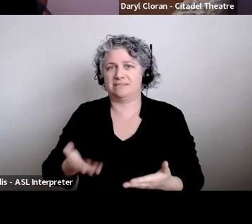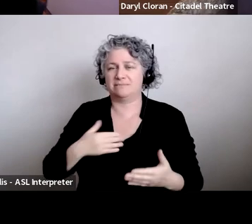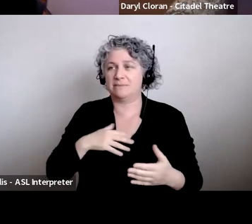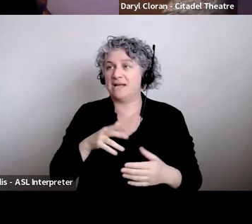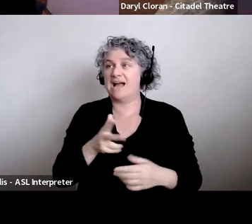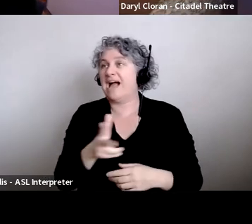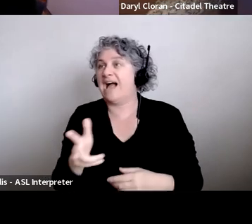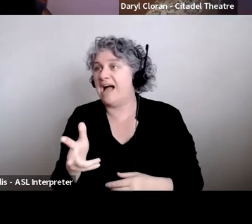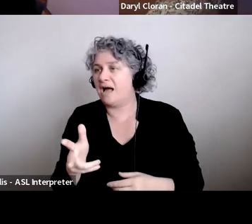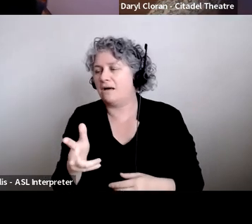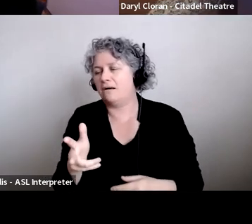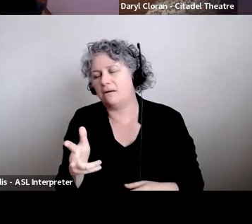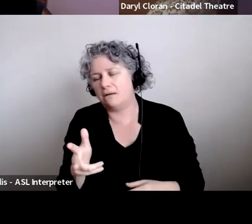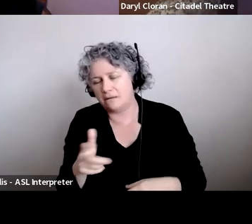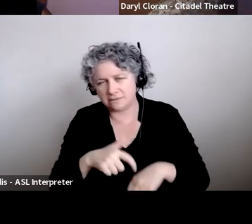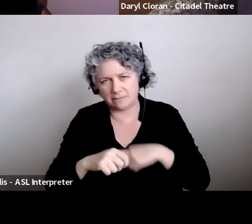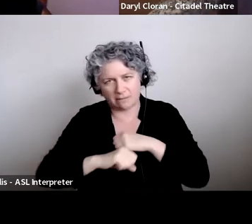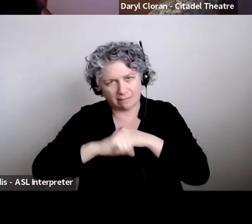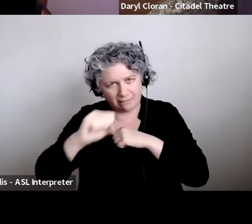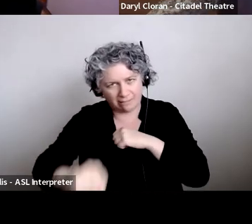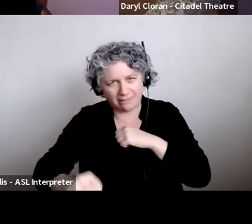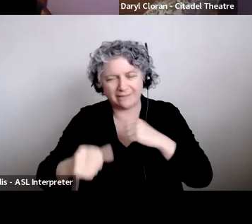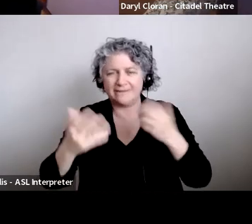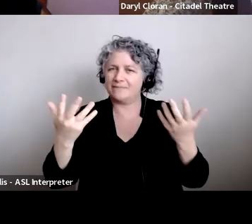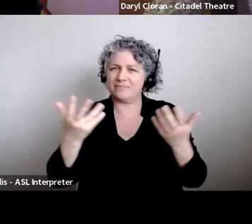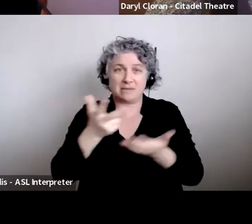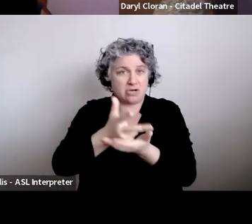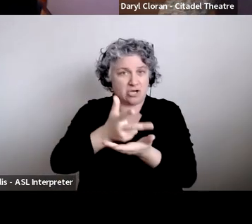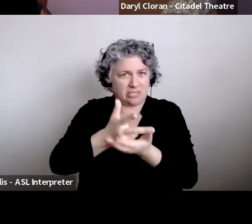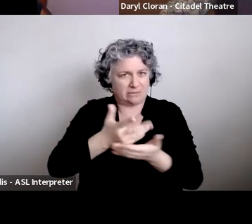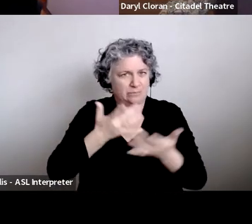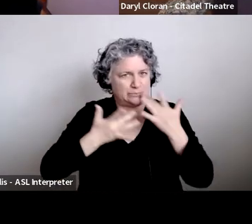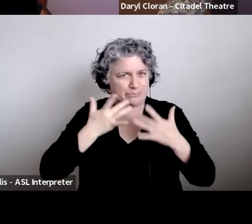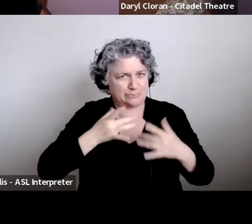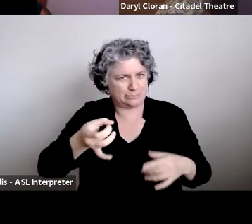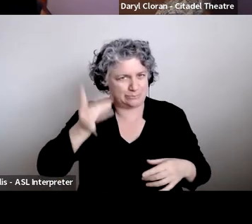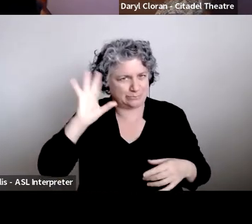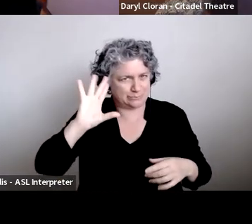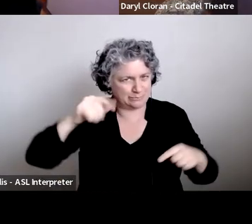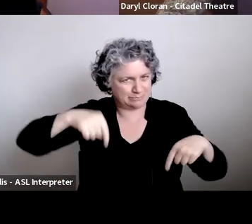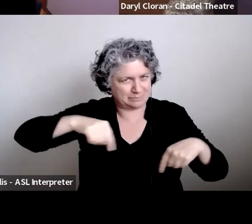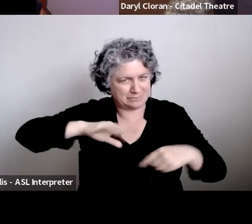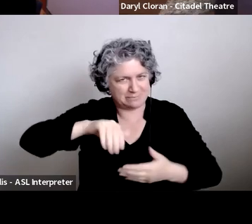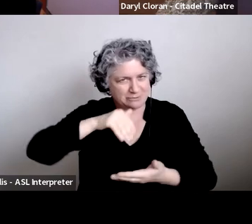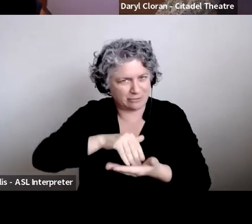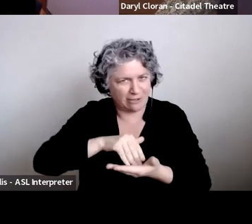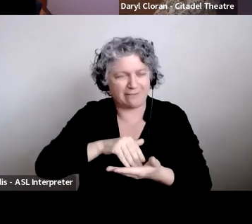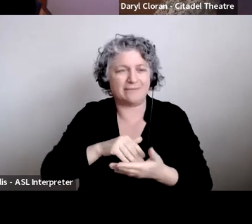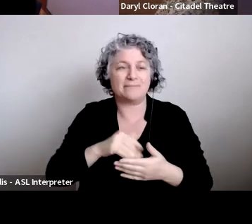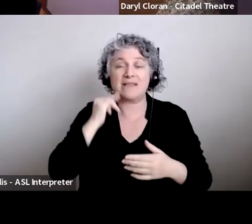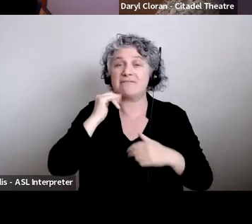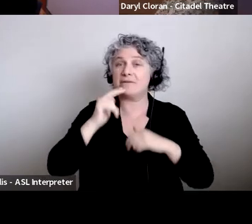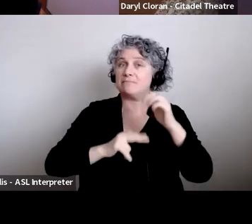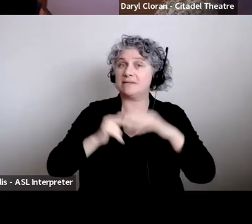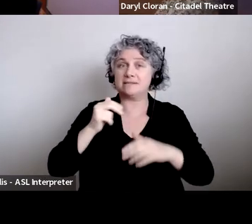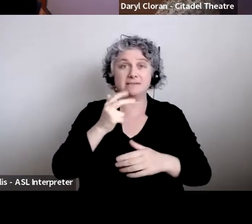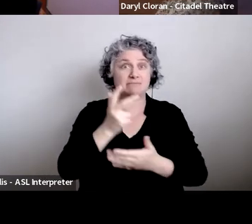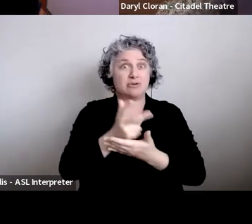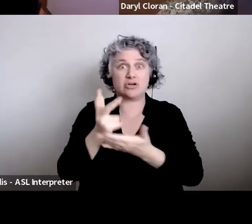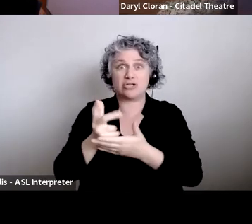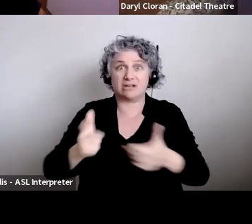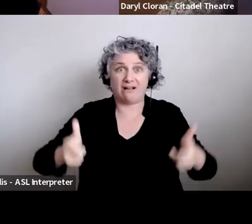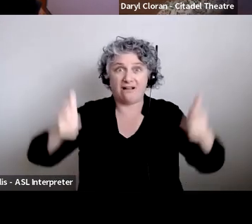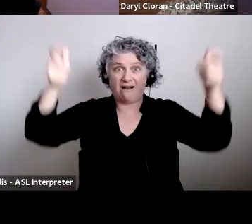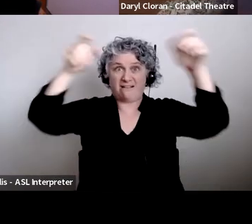get to where you're going to. That's true. Yeah. It's a really big, yeah, people, I wish I could build, if I could build a parking lot, I really